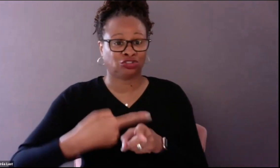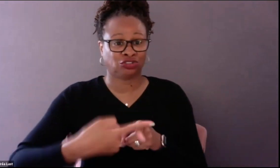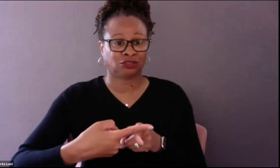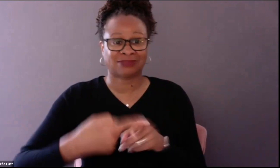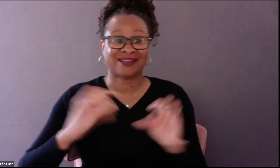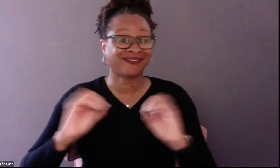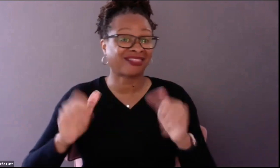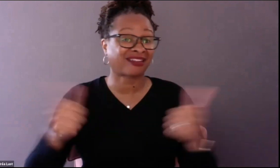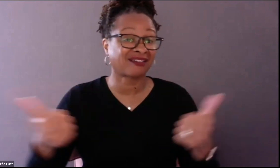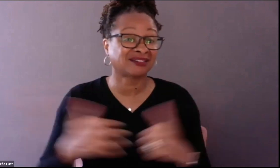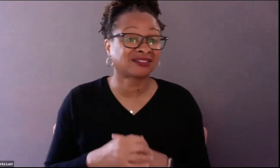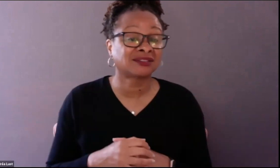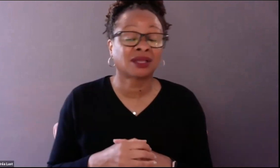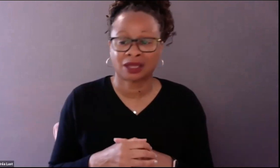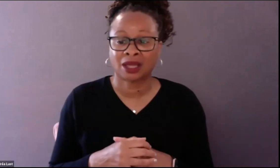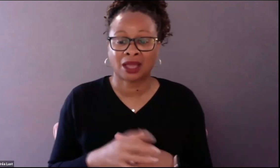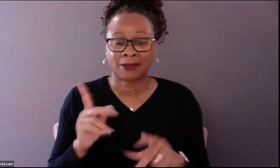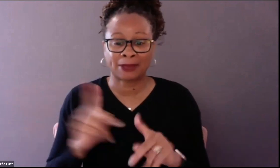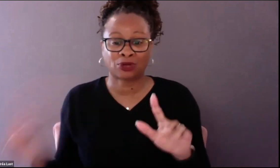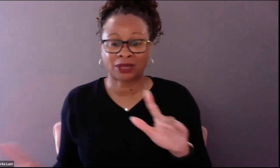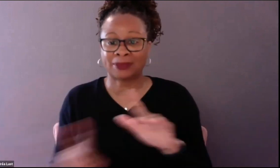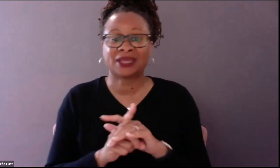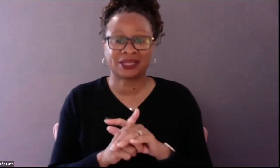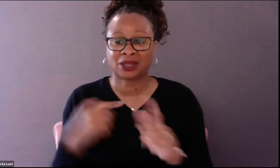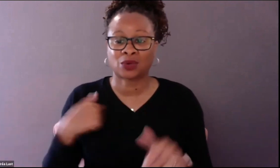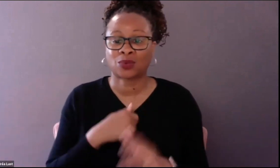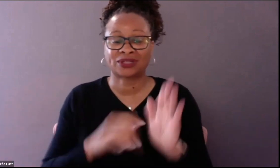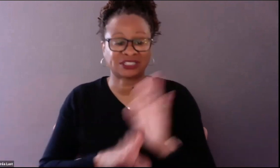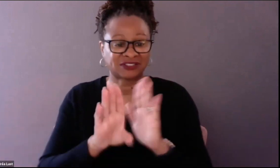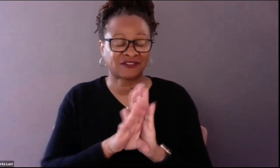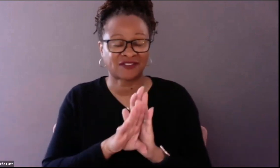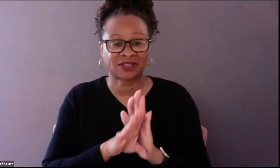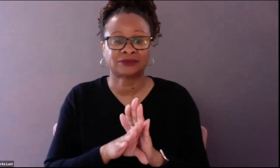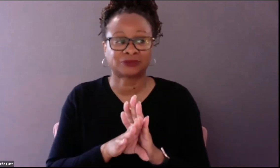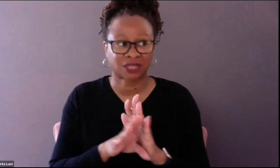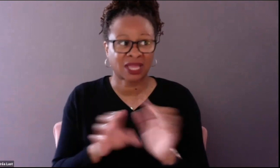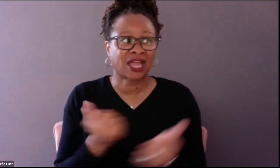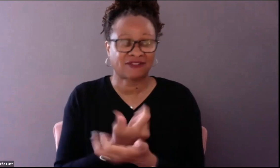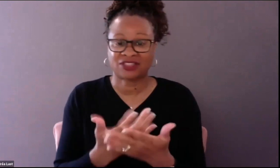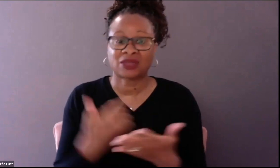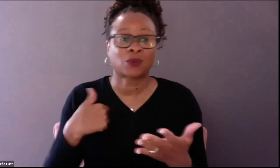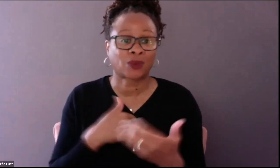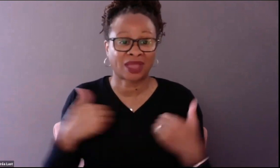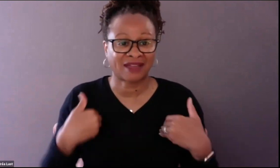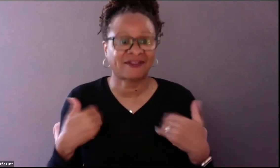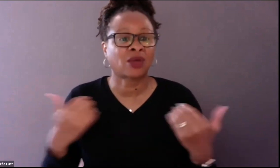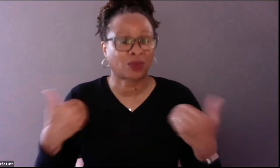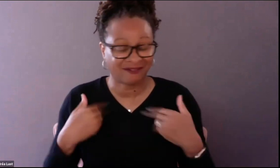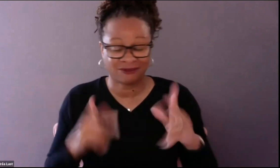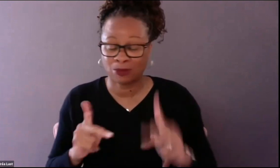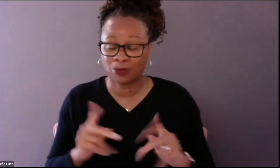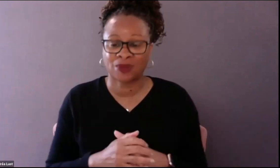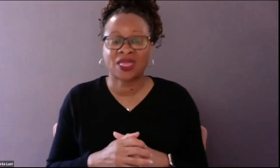came in, and we developed the protocol that we have as citizens, a